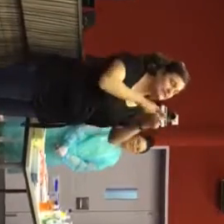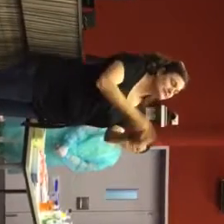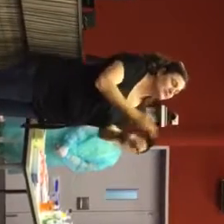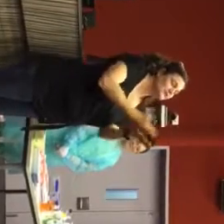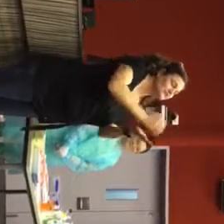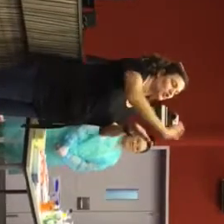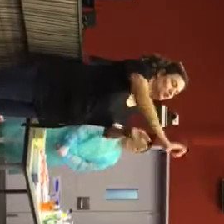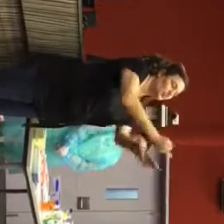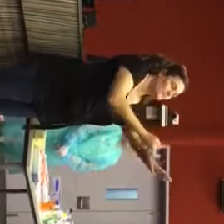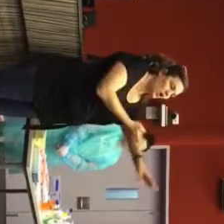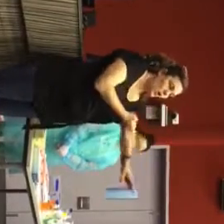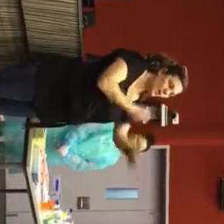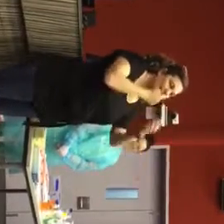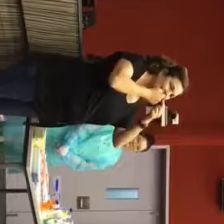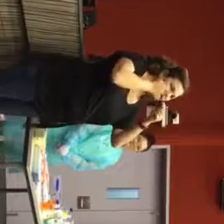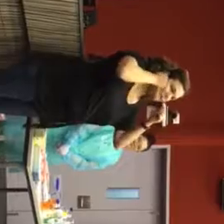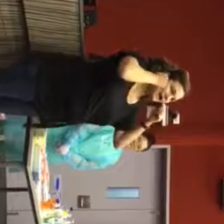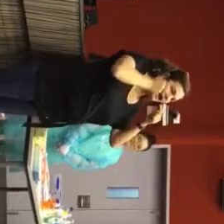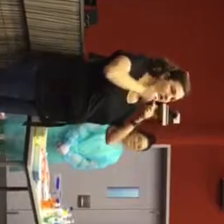support those